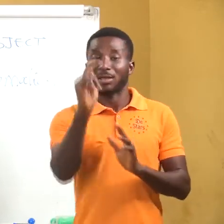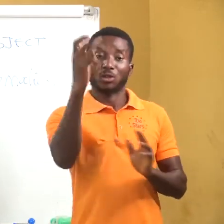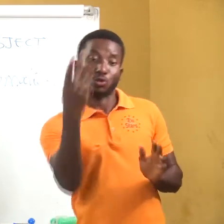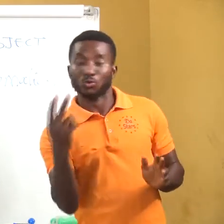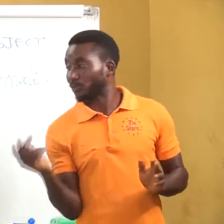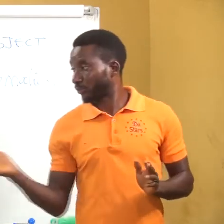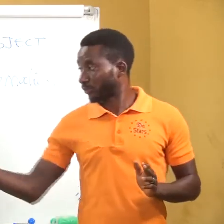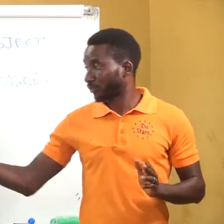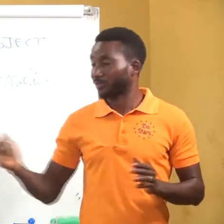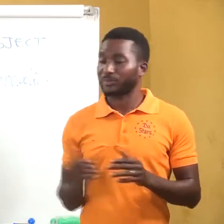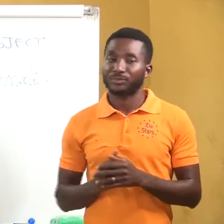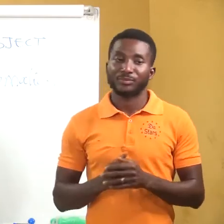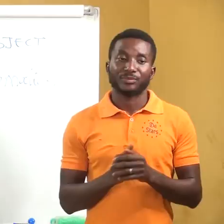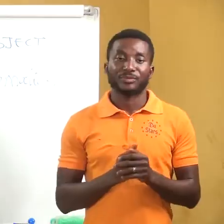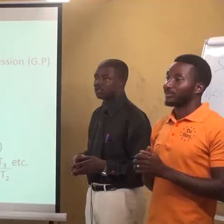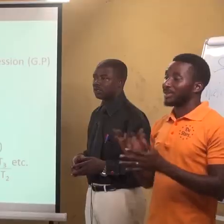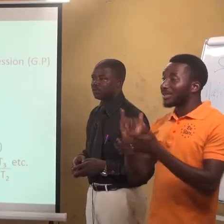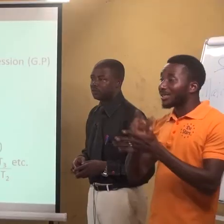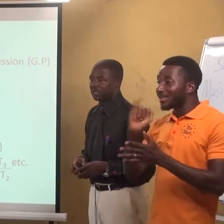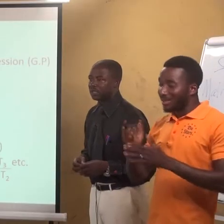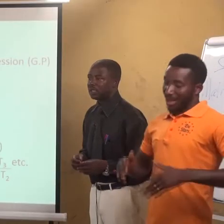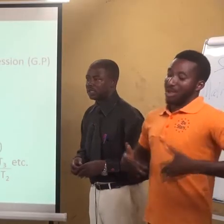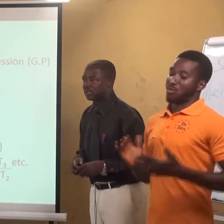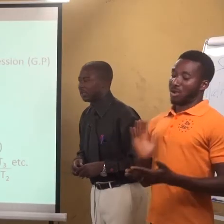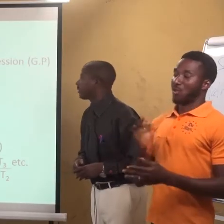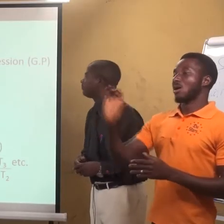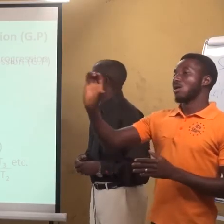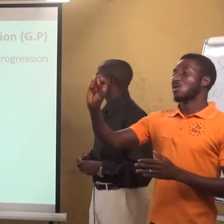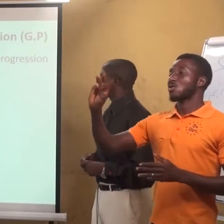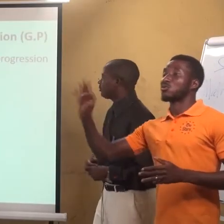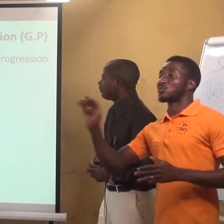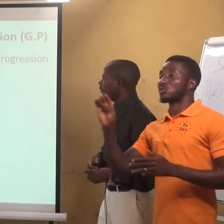so forth. That is how our common ratio is being determined.